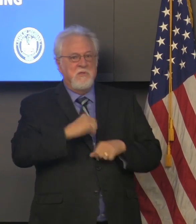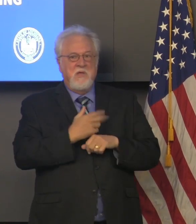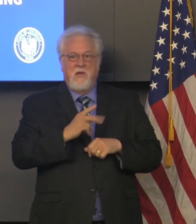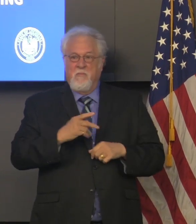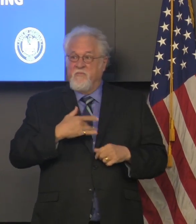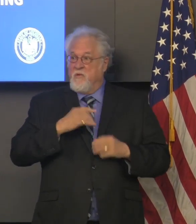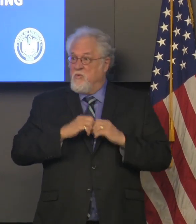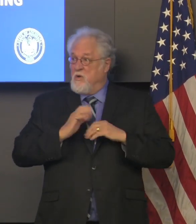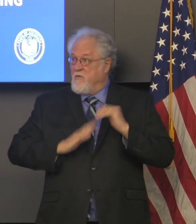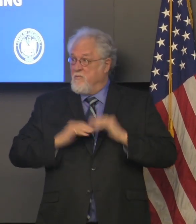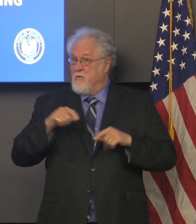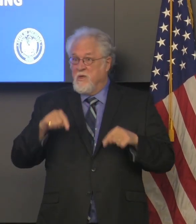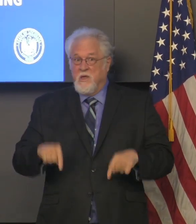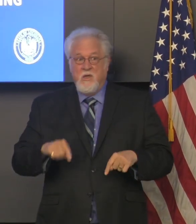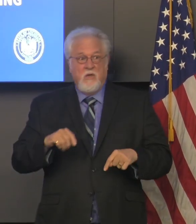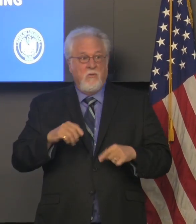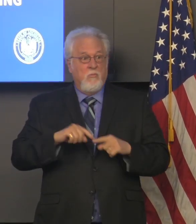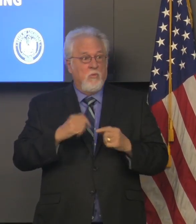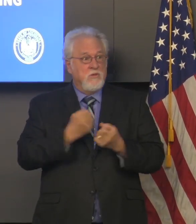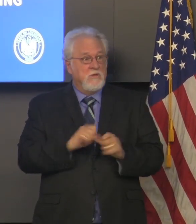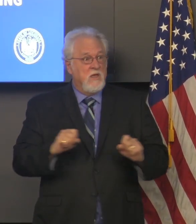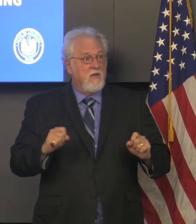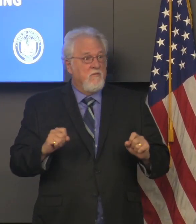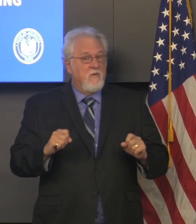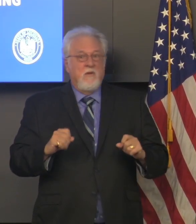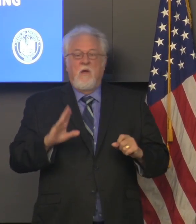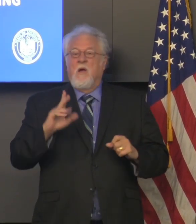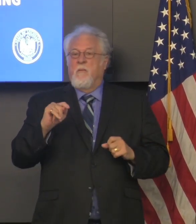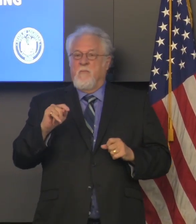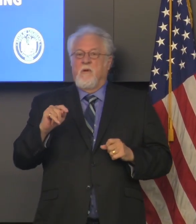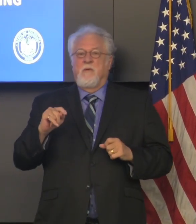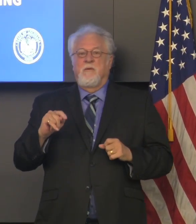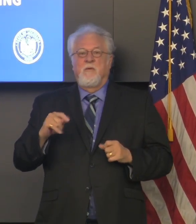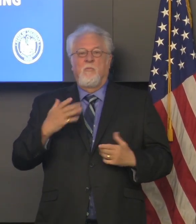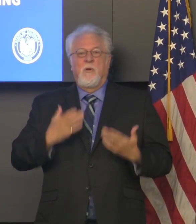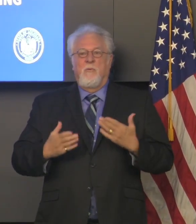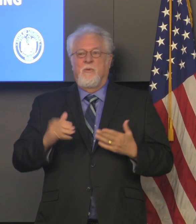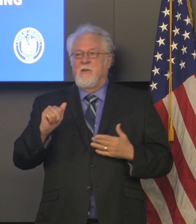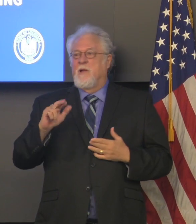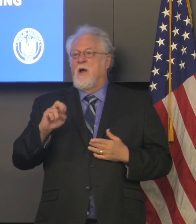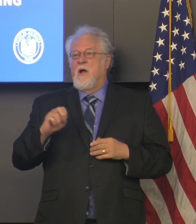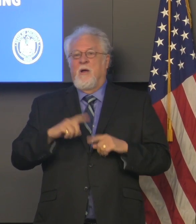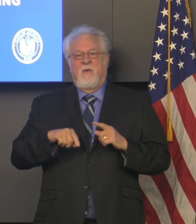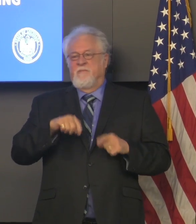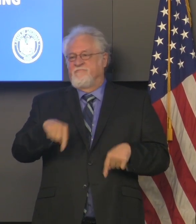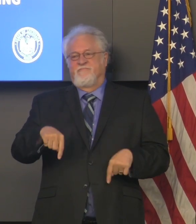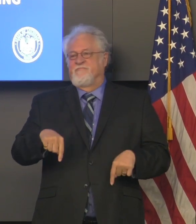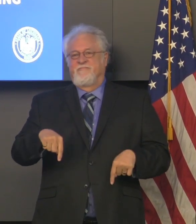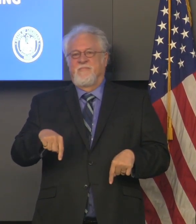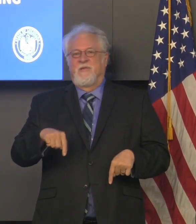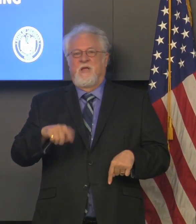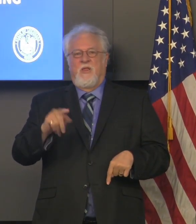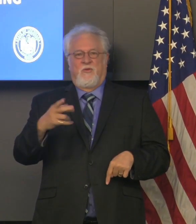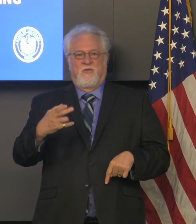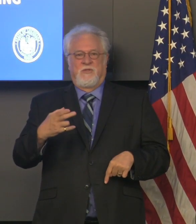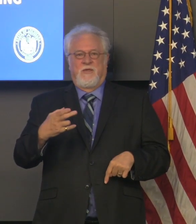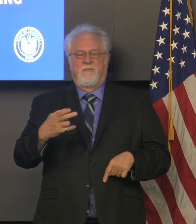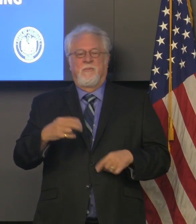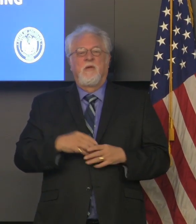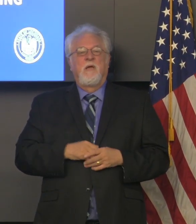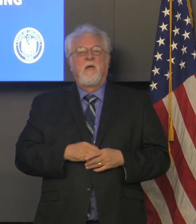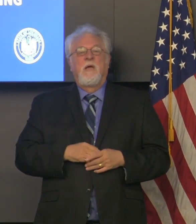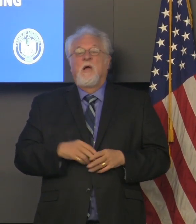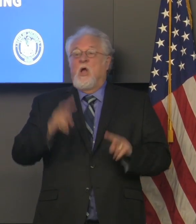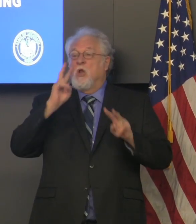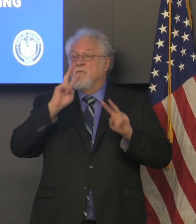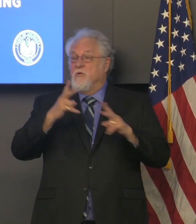you feel more comfortable in here or more safe, but I think you probably are. But we won't be back here this Thursday. I do